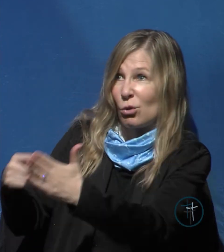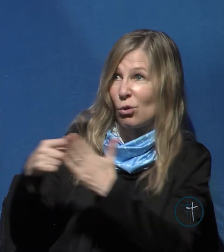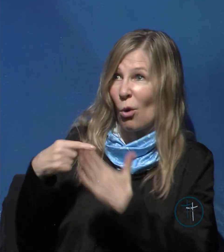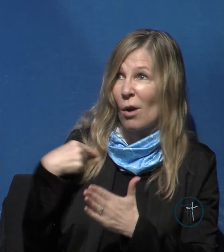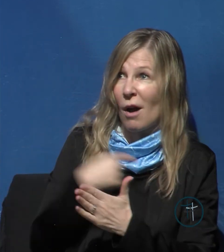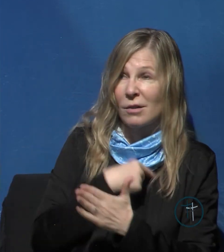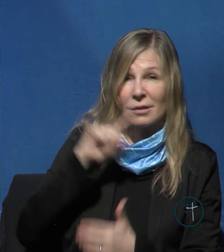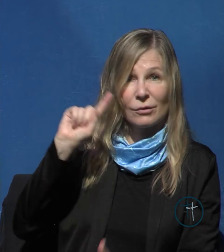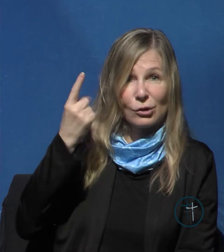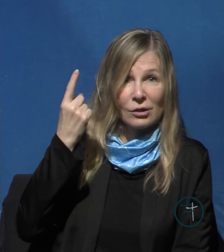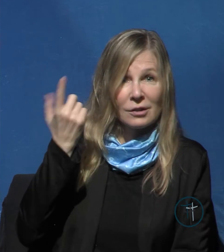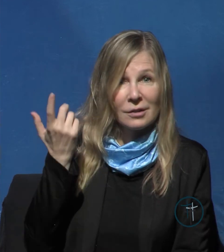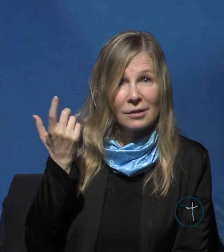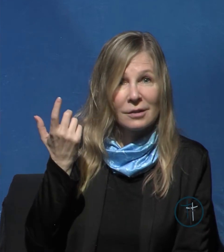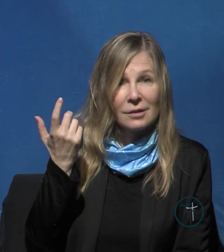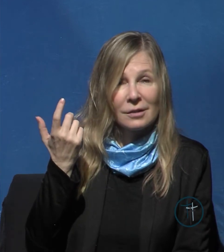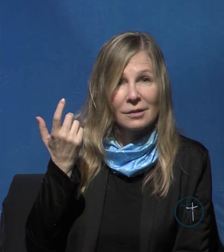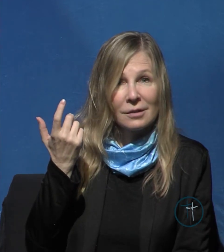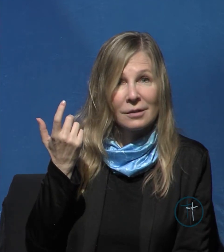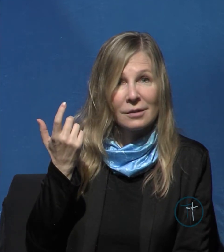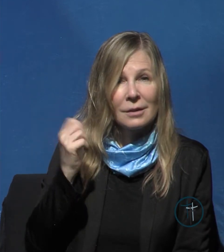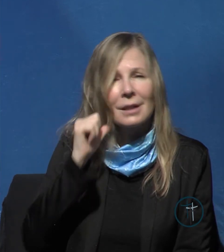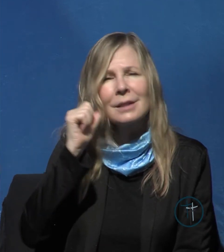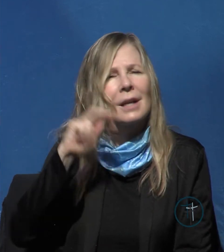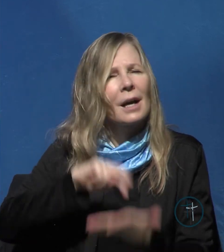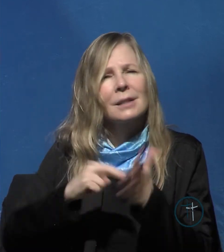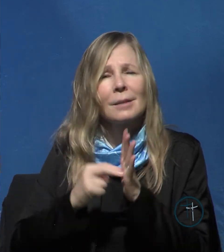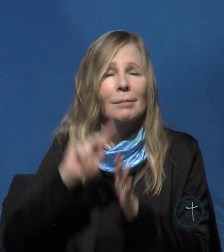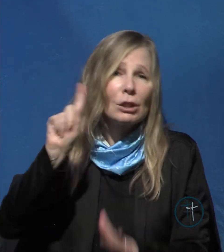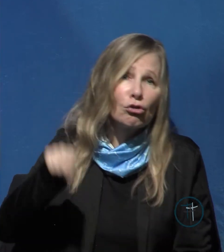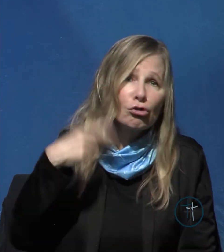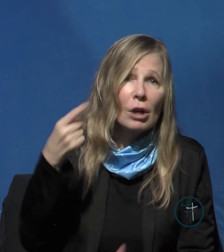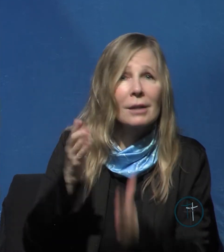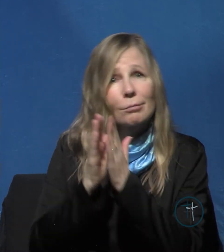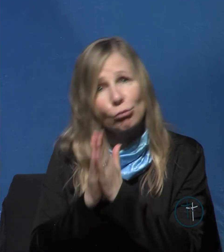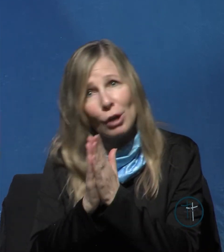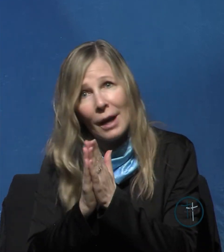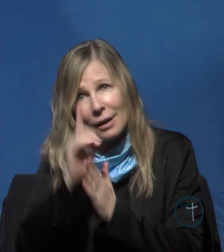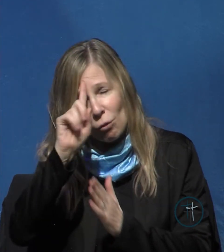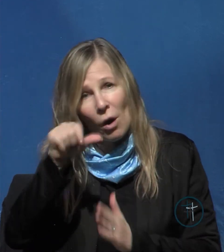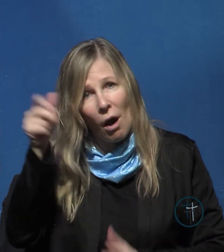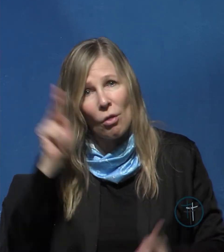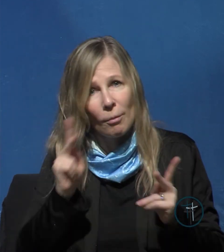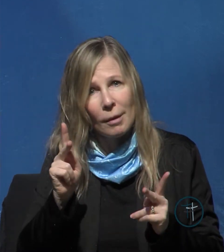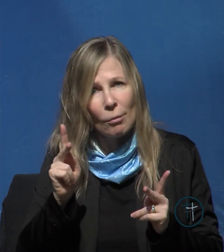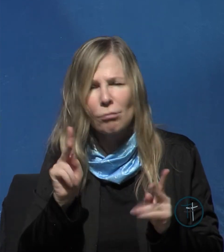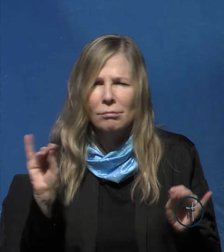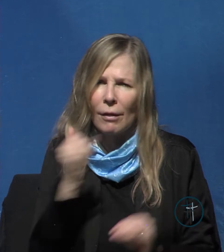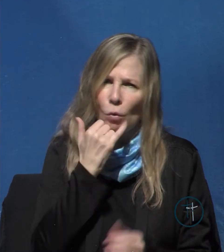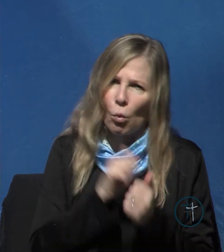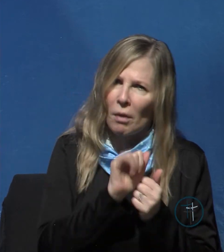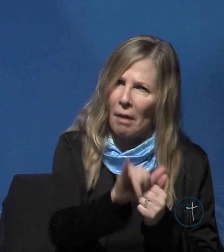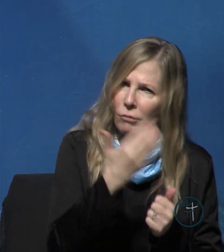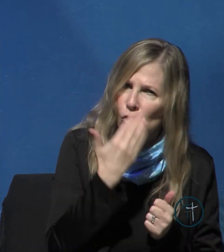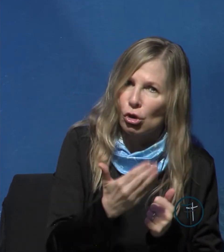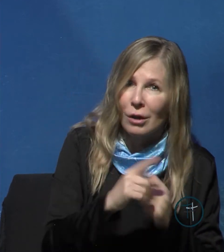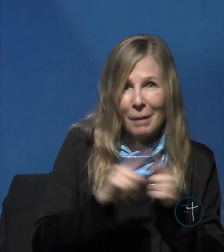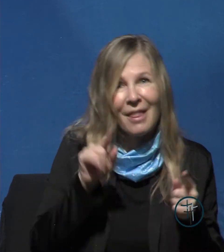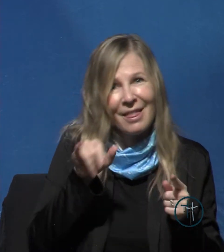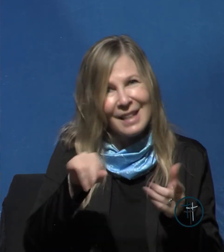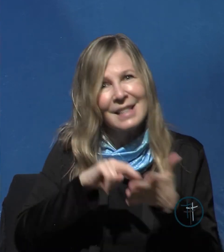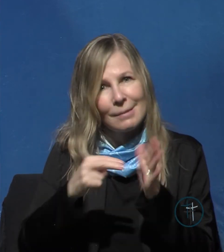us. And this isn't just praying for other people, although there's nothing wrong with that. That's a good thing. This is